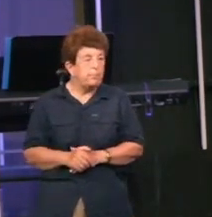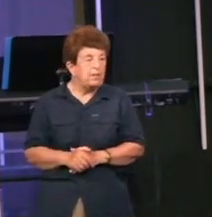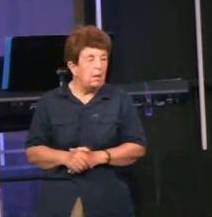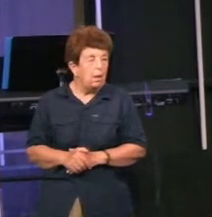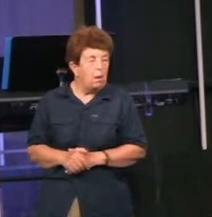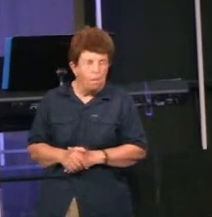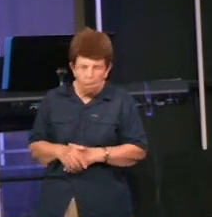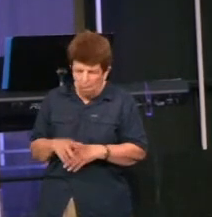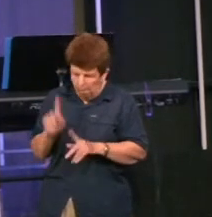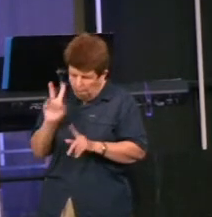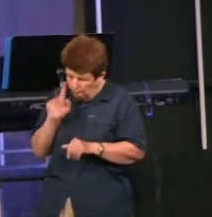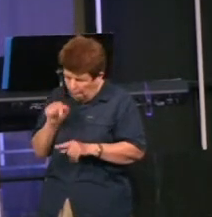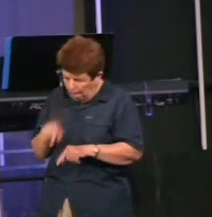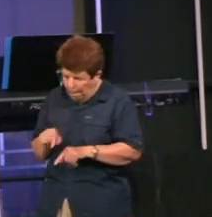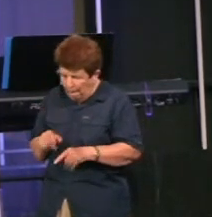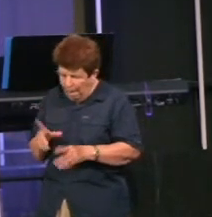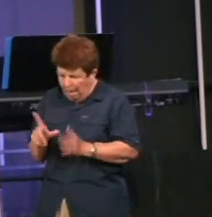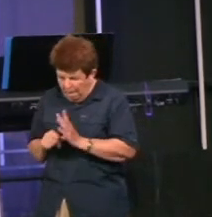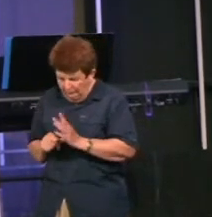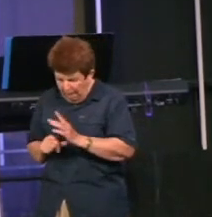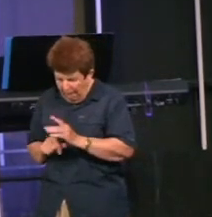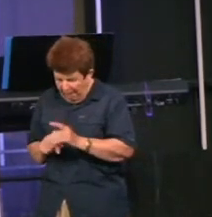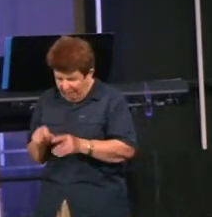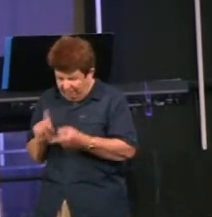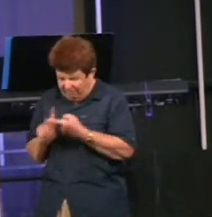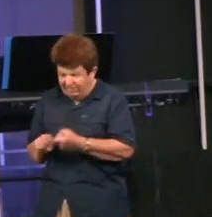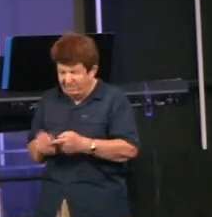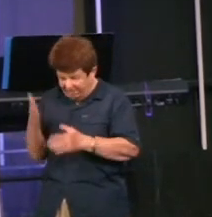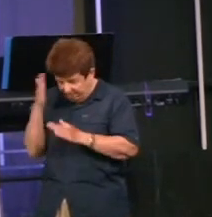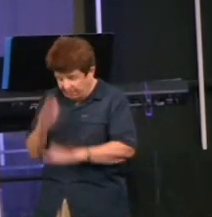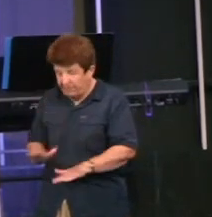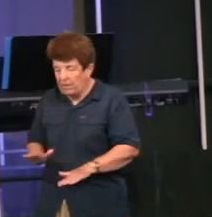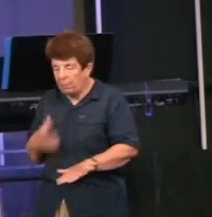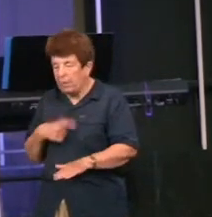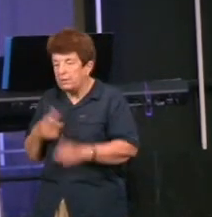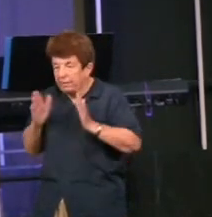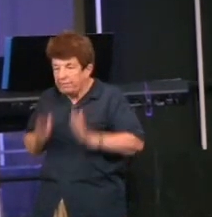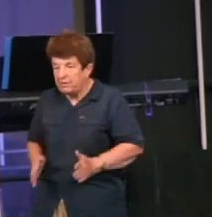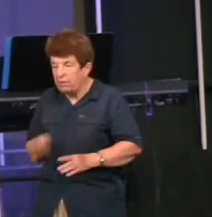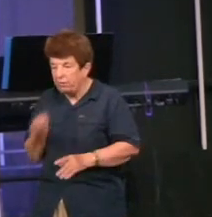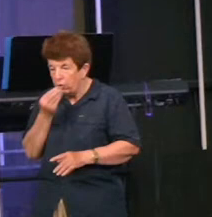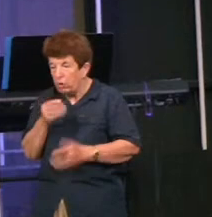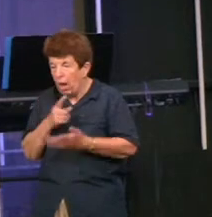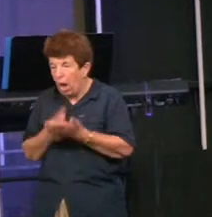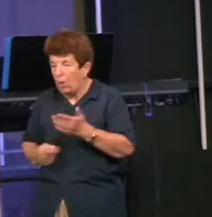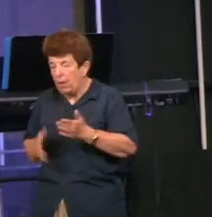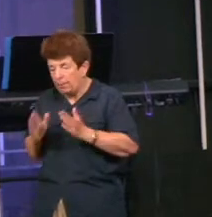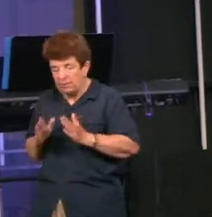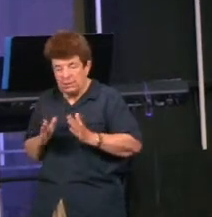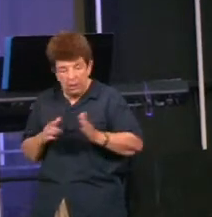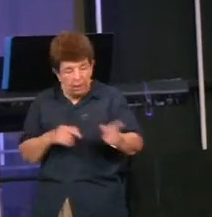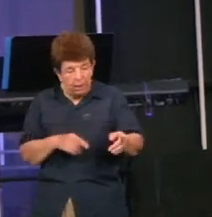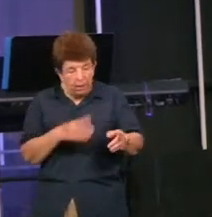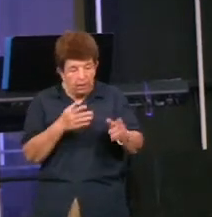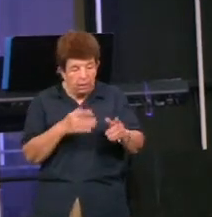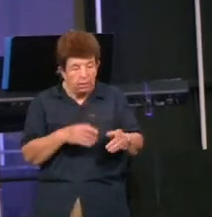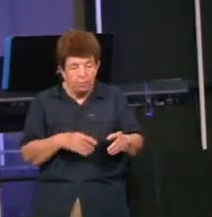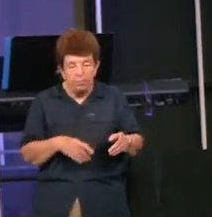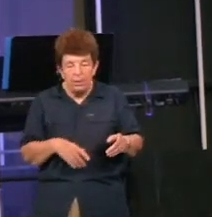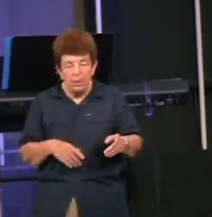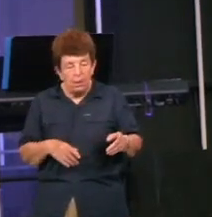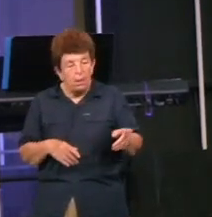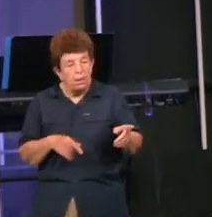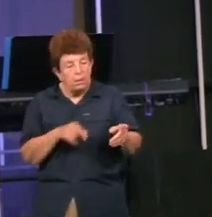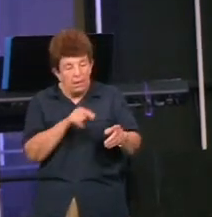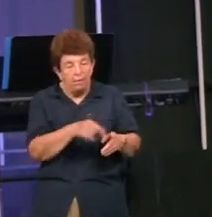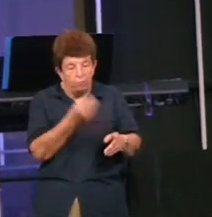It sustained them for a while, but they still perished because the physical food only helps the physical body. He says, I am the bread